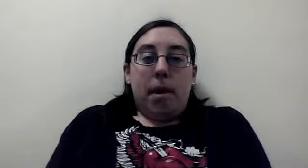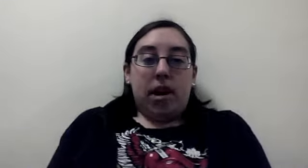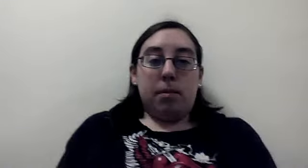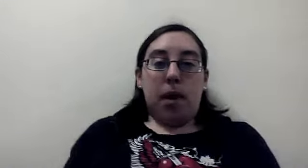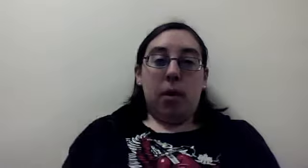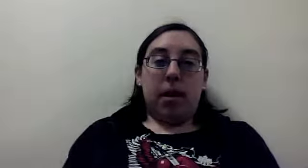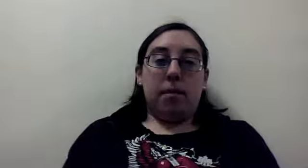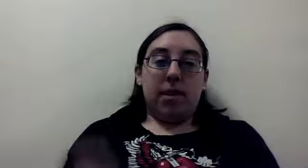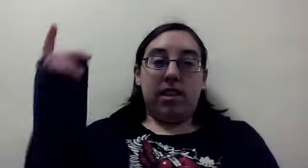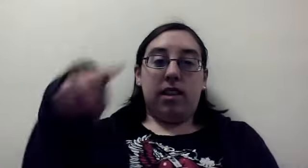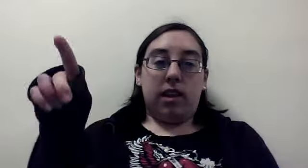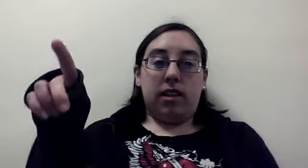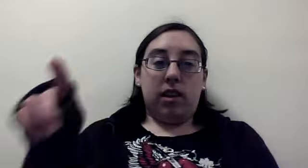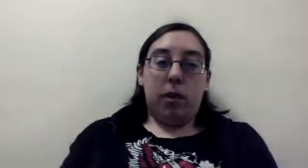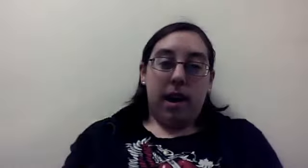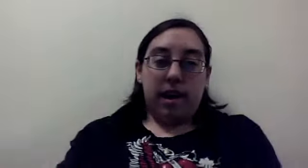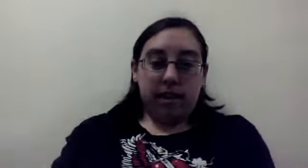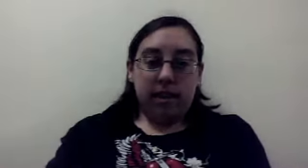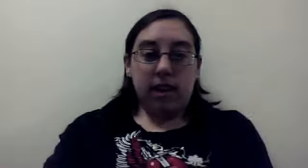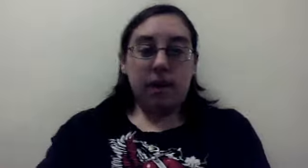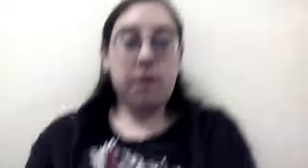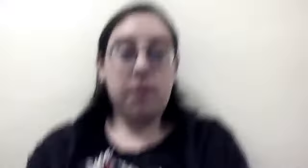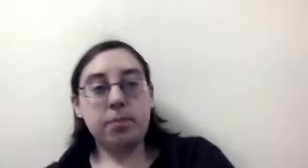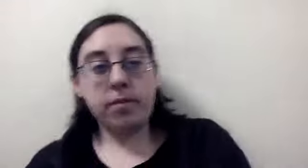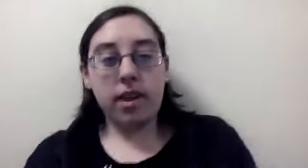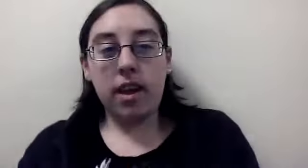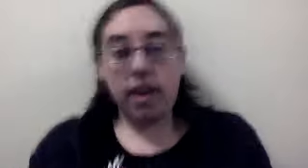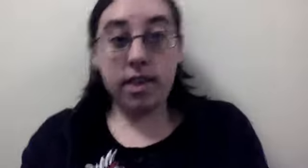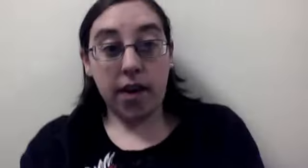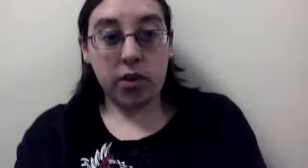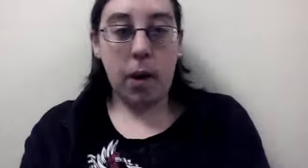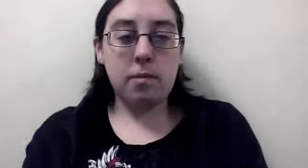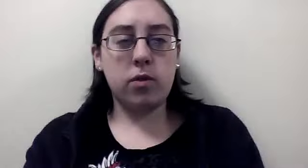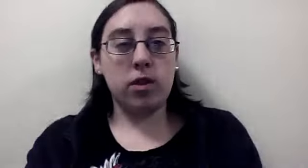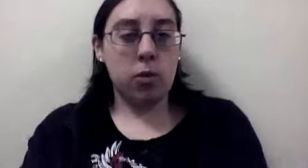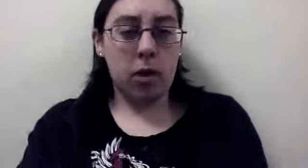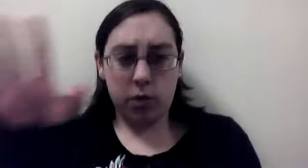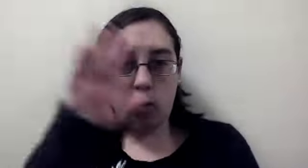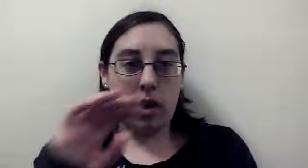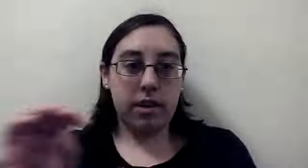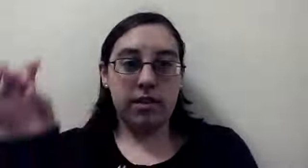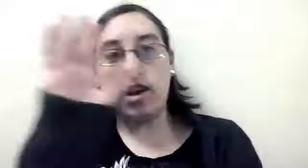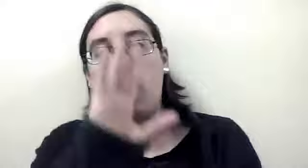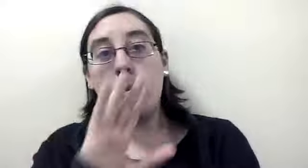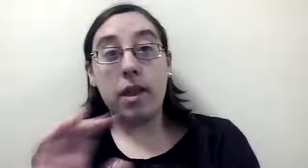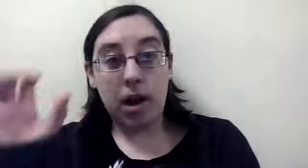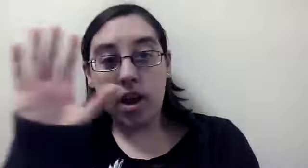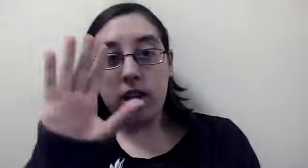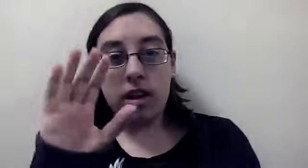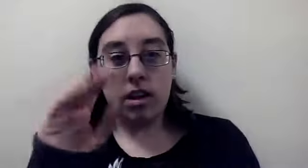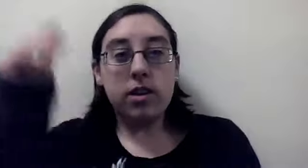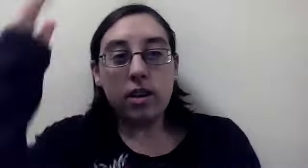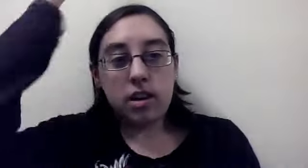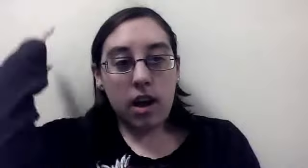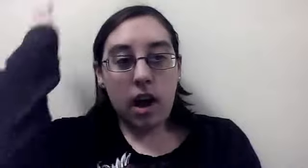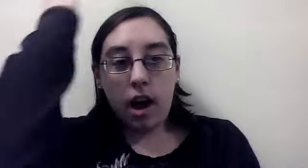Because my webcam sucks otherwise. Thank the web for this wonderful quality video, by the way. Look, I